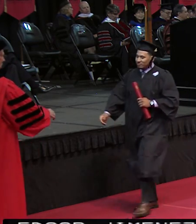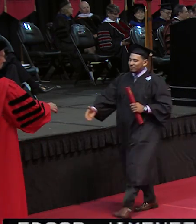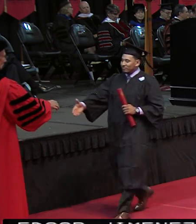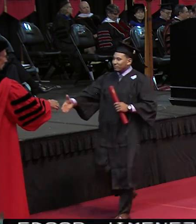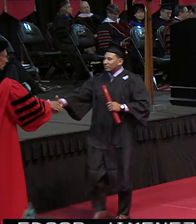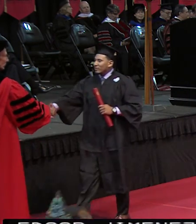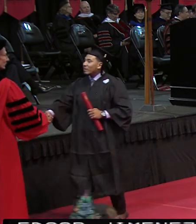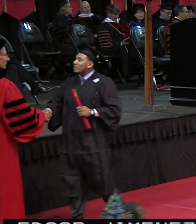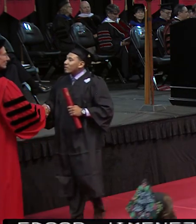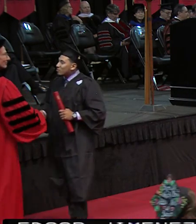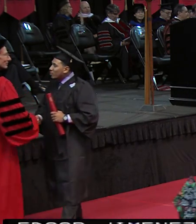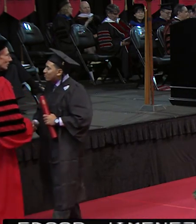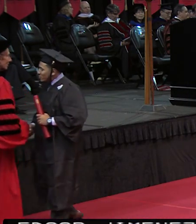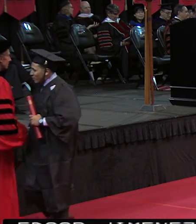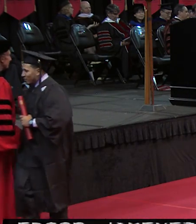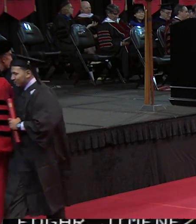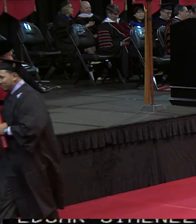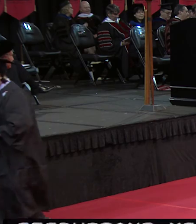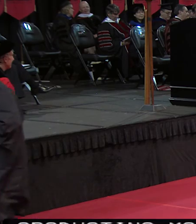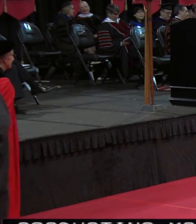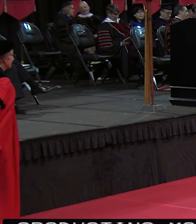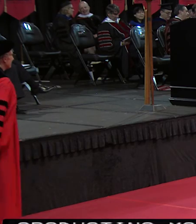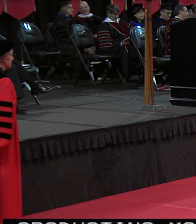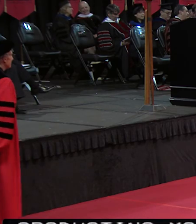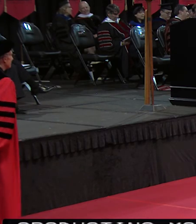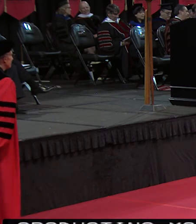Gift Nileko.